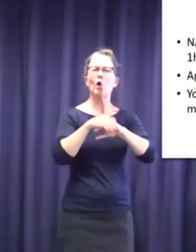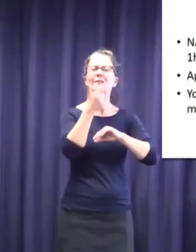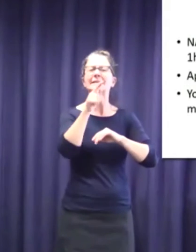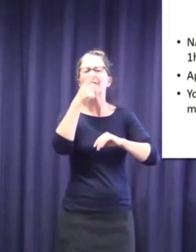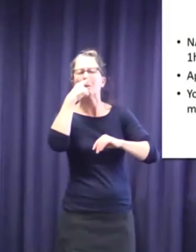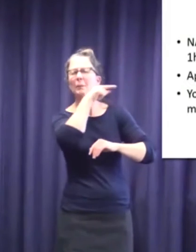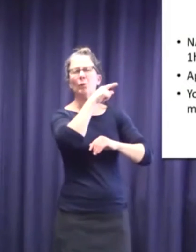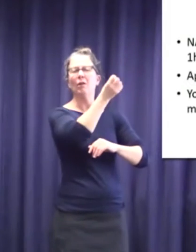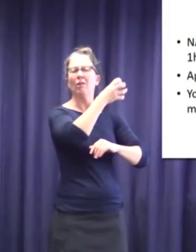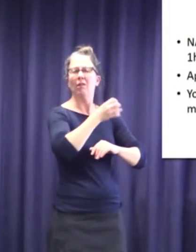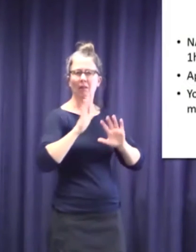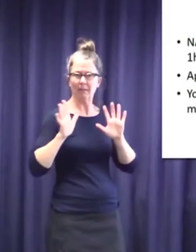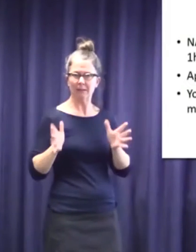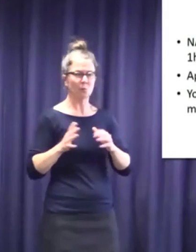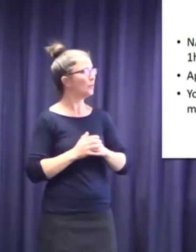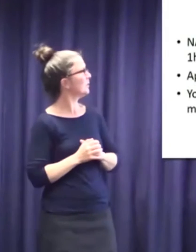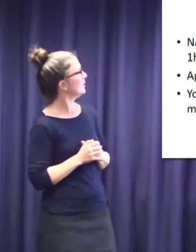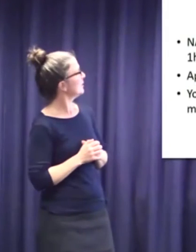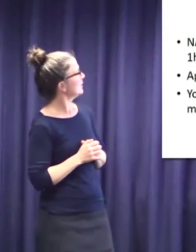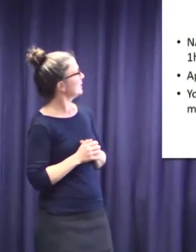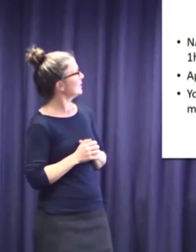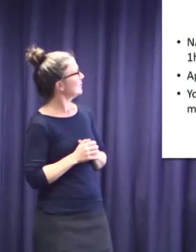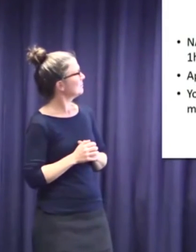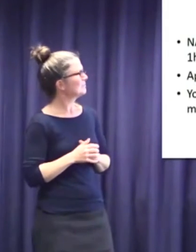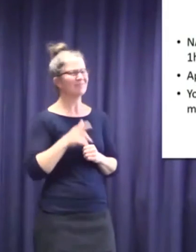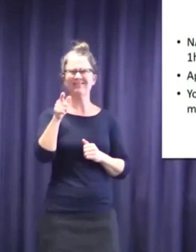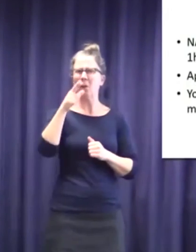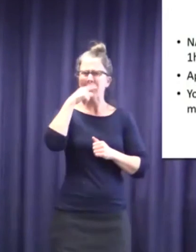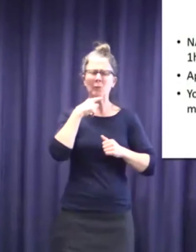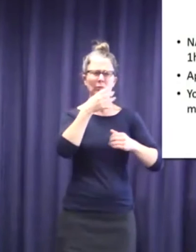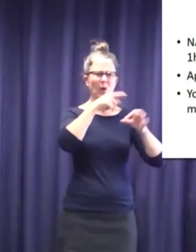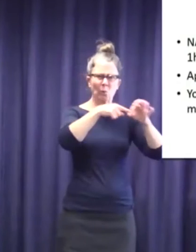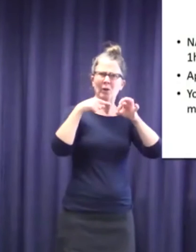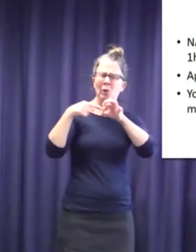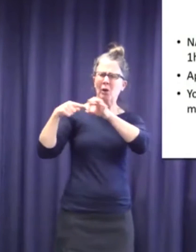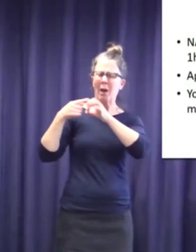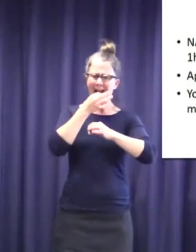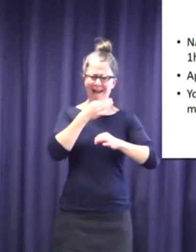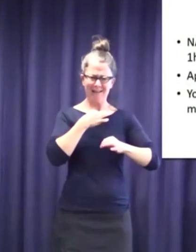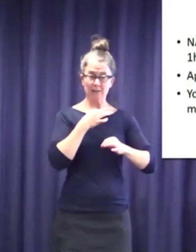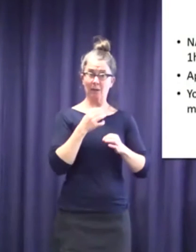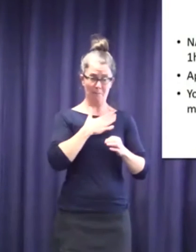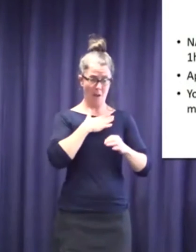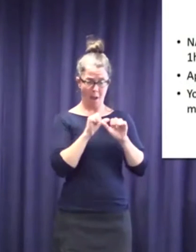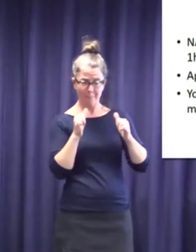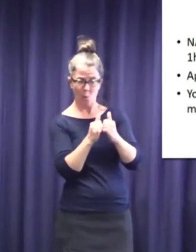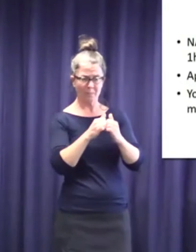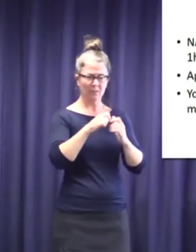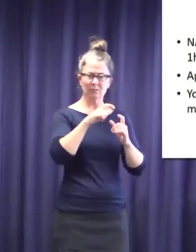So another question that has come up is about bookings. Are they limited to 1 hour? No, they're